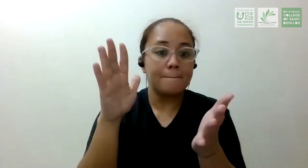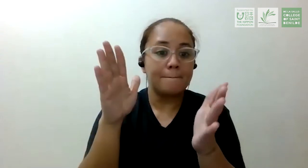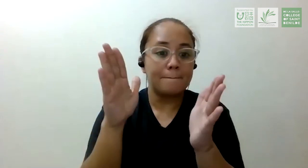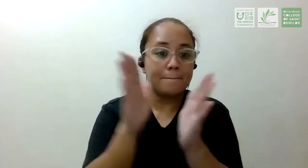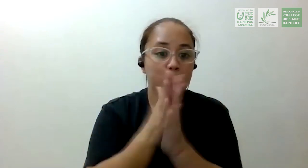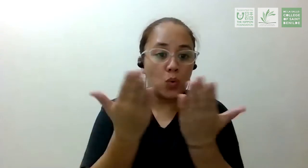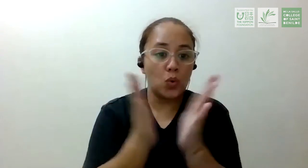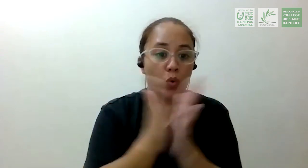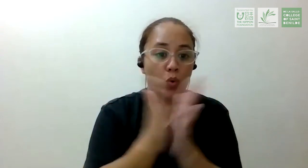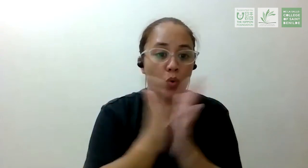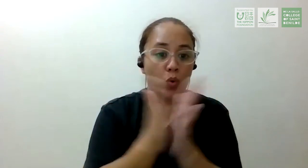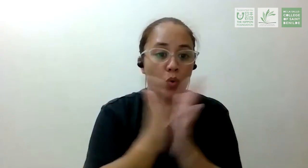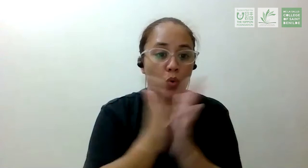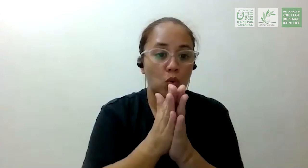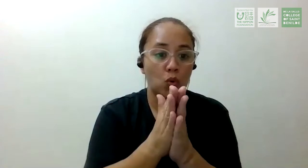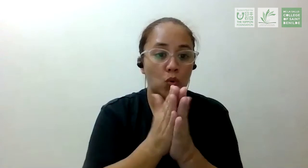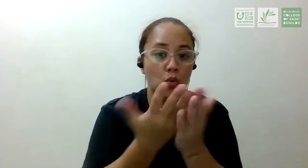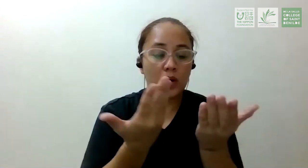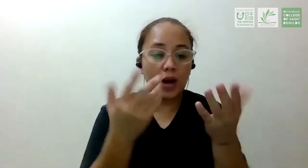book about